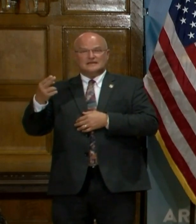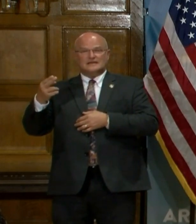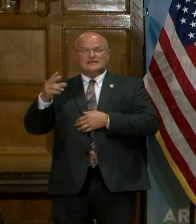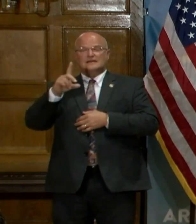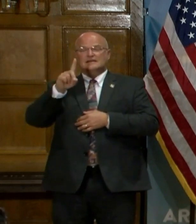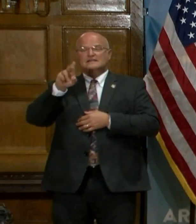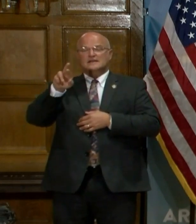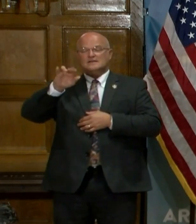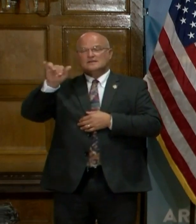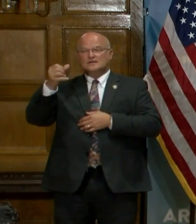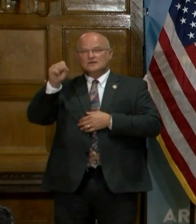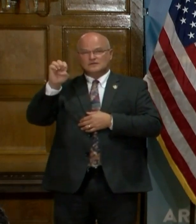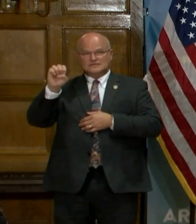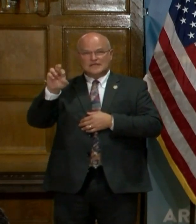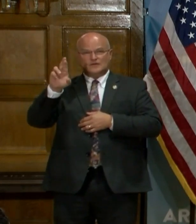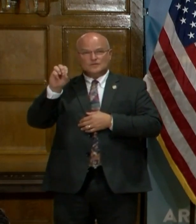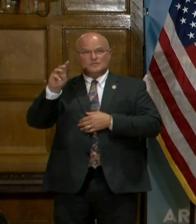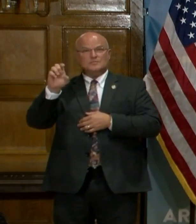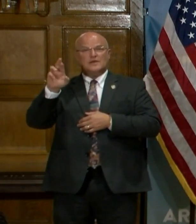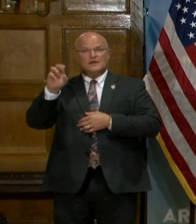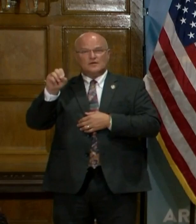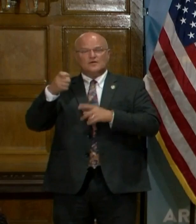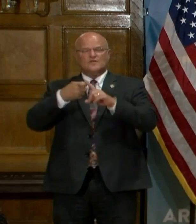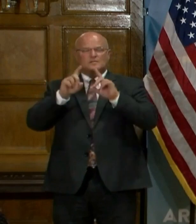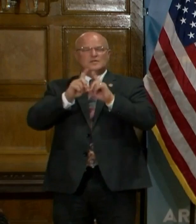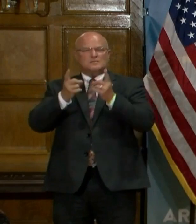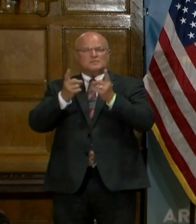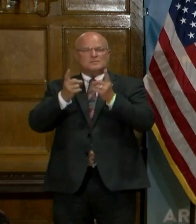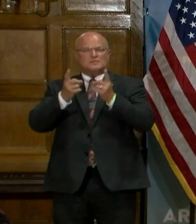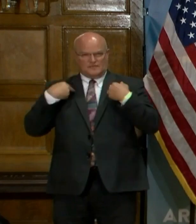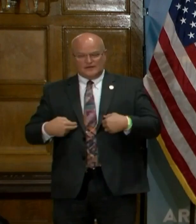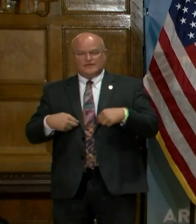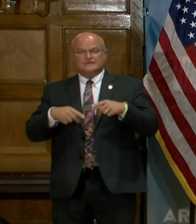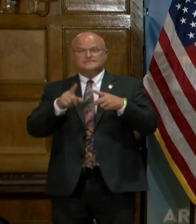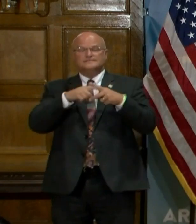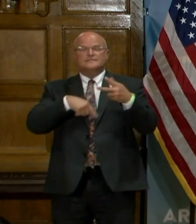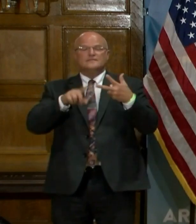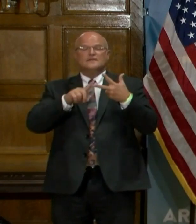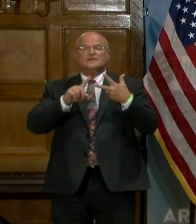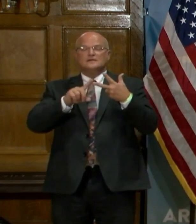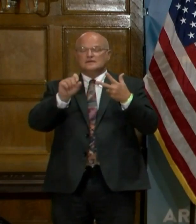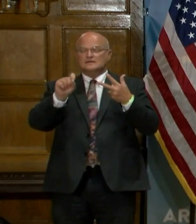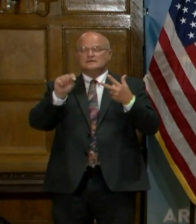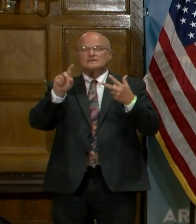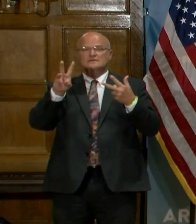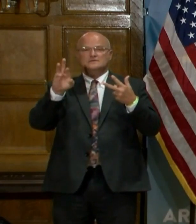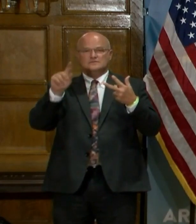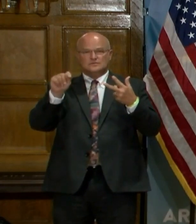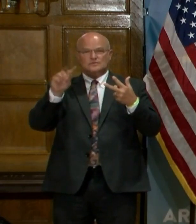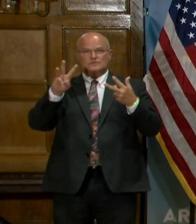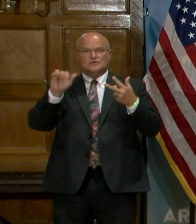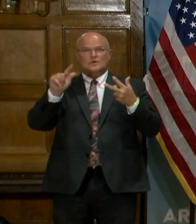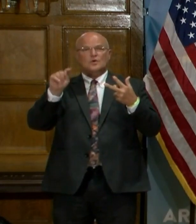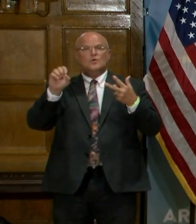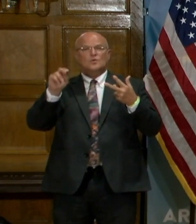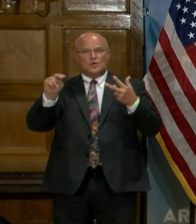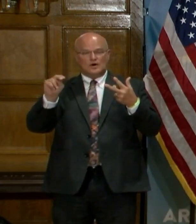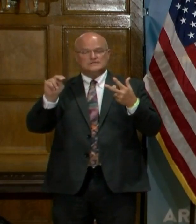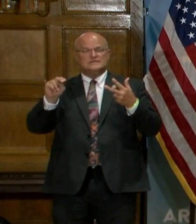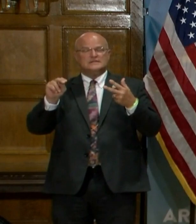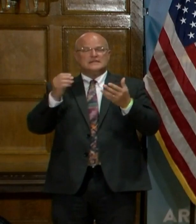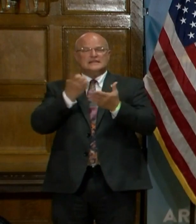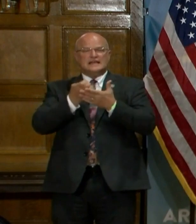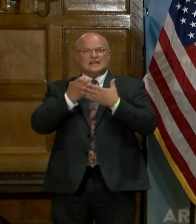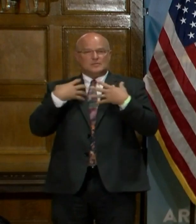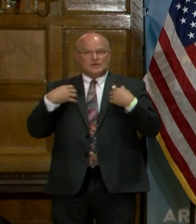Dr. Jose Romero, both of the Department of Health, and then also Stuart Walton, chairman of our Economic